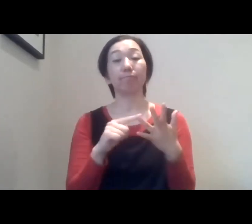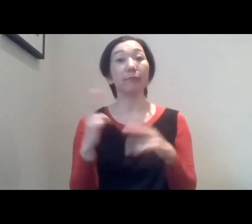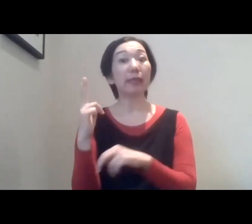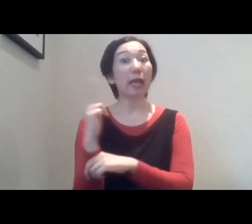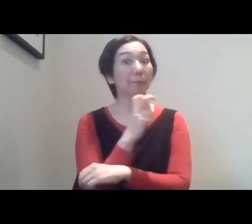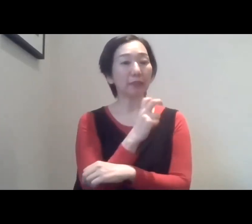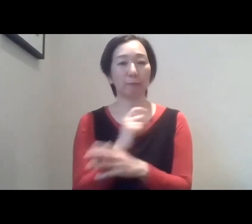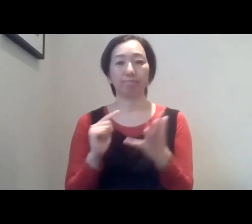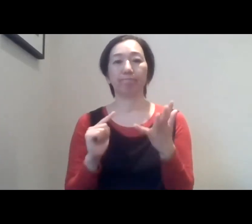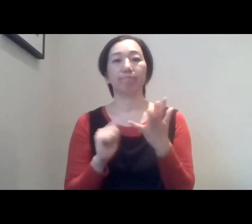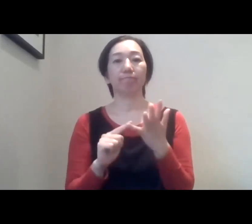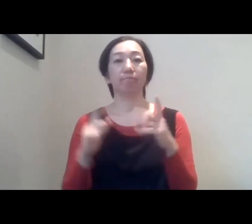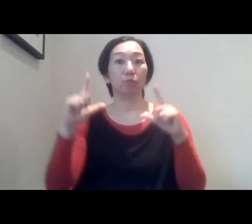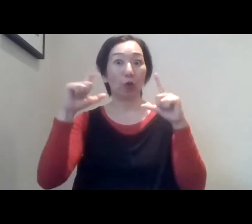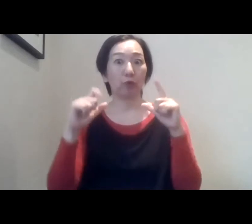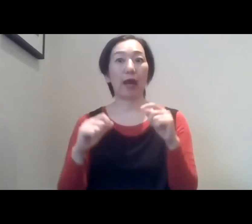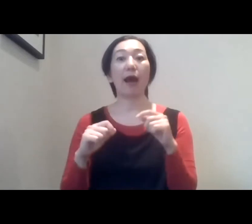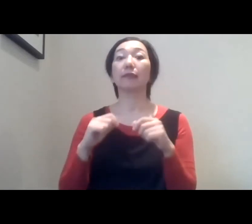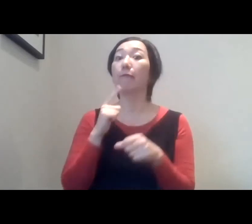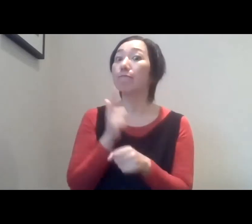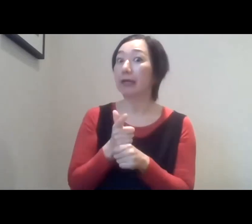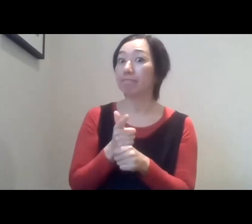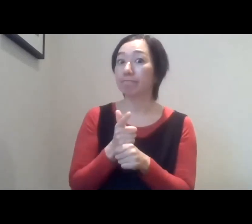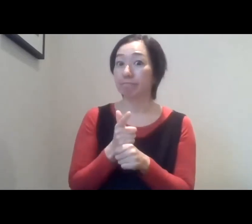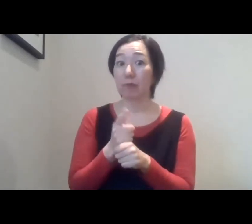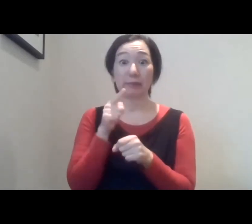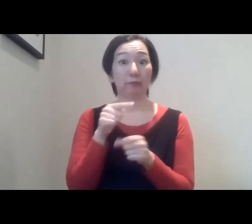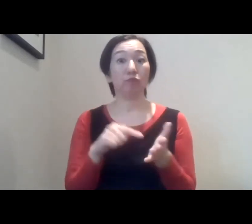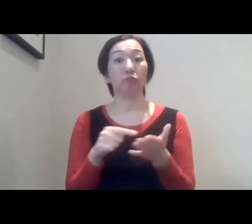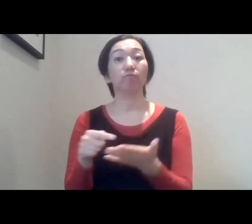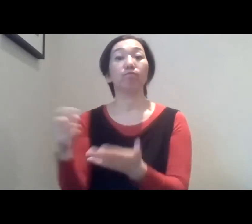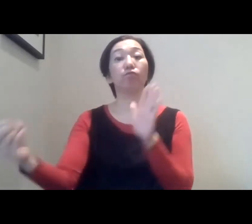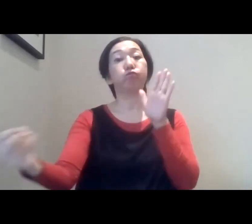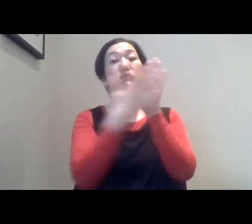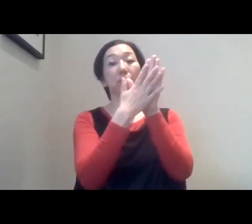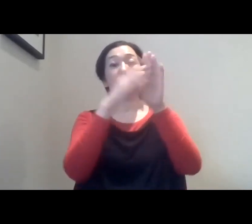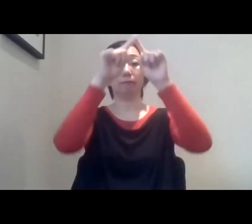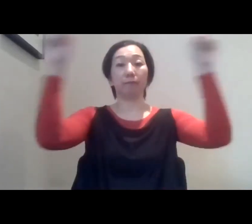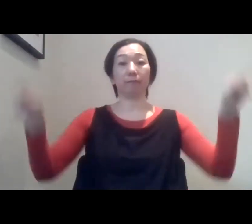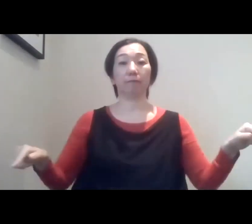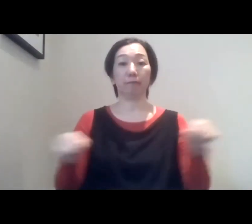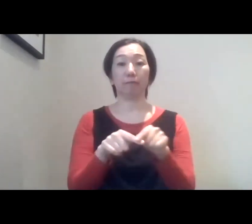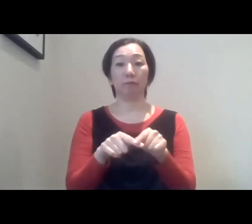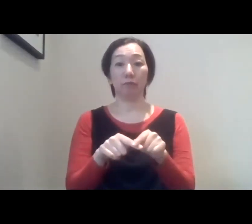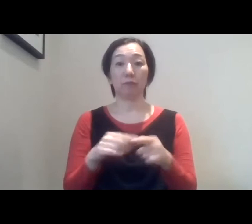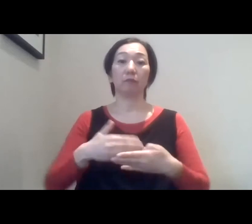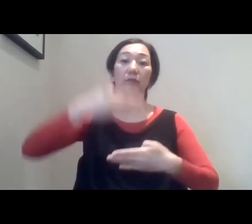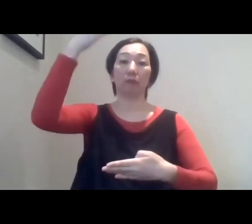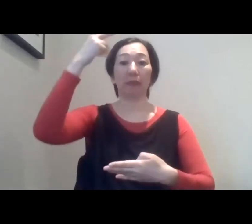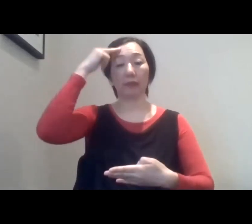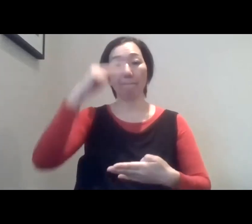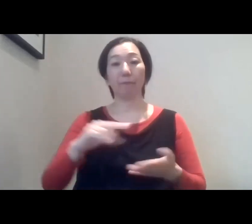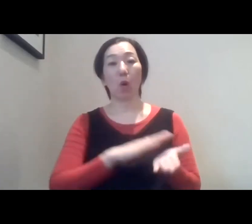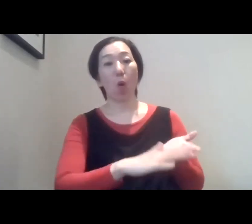sign mime, visual vernacular, animation, photography, filming, and projection onto